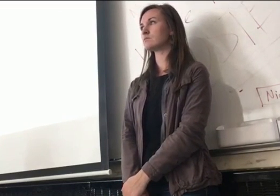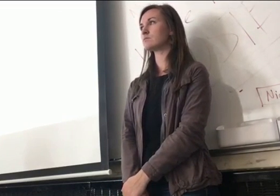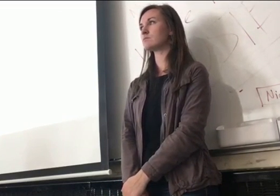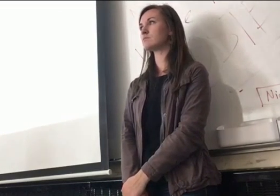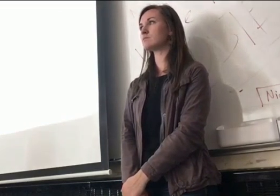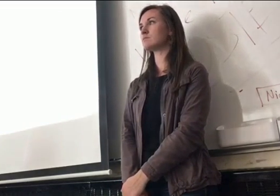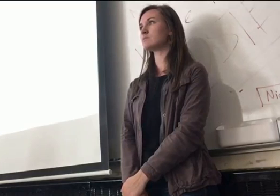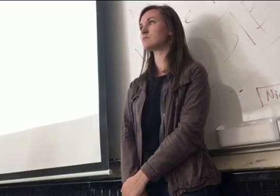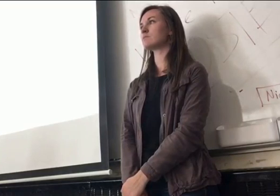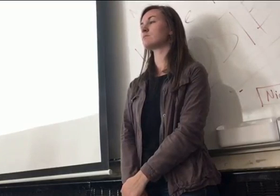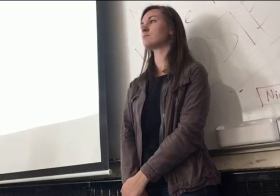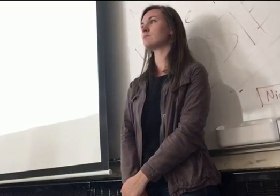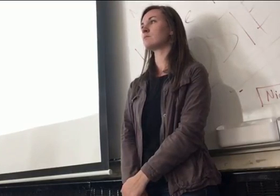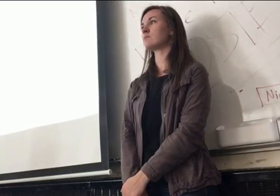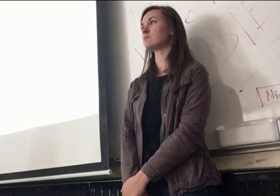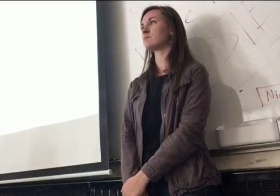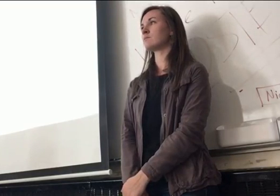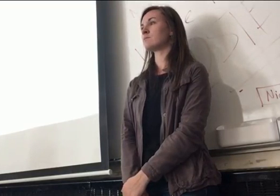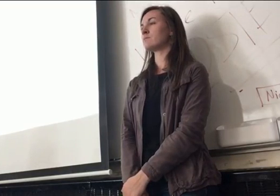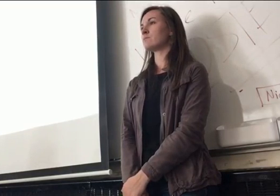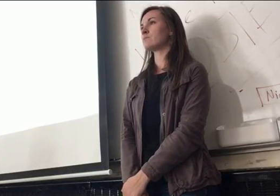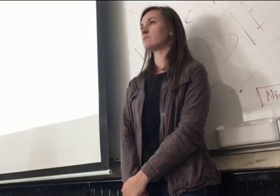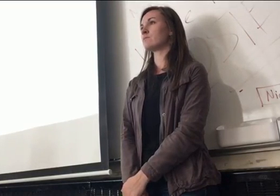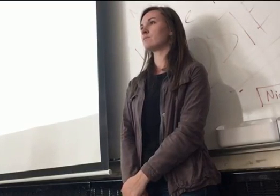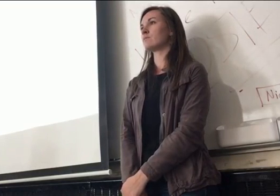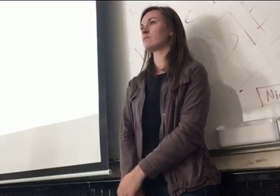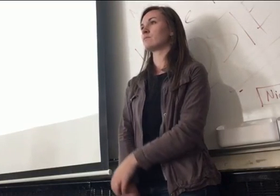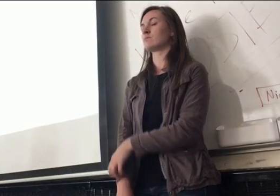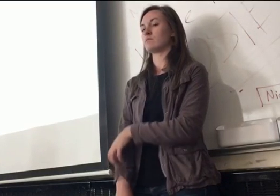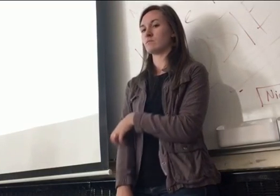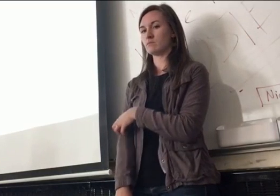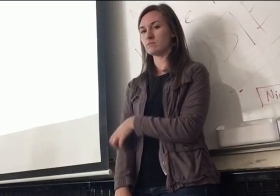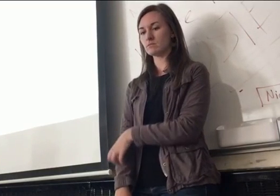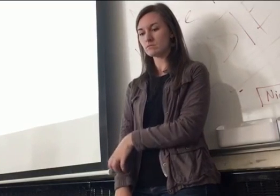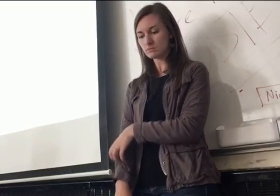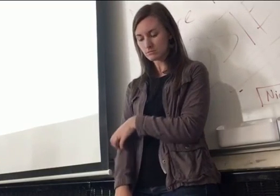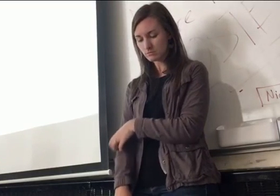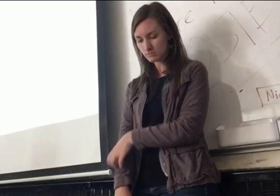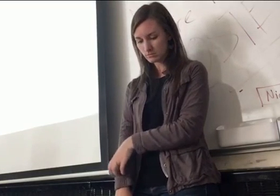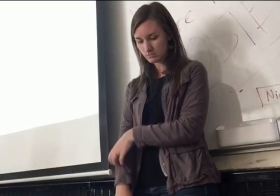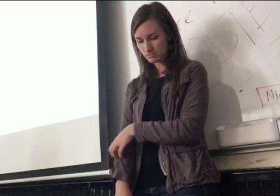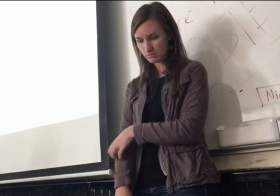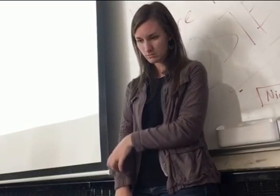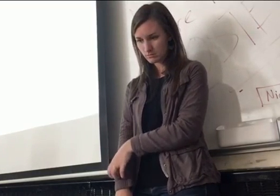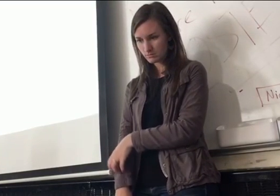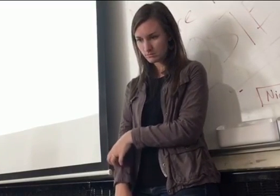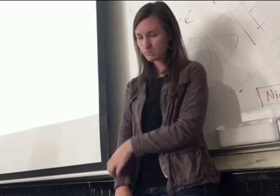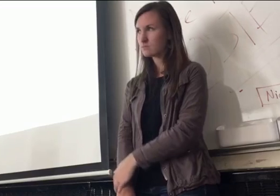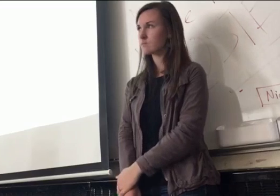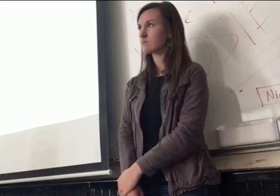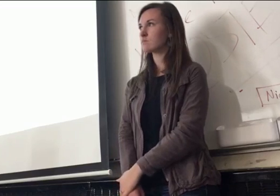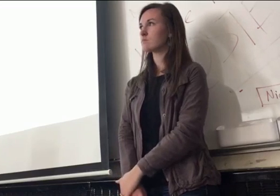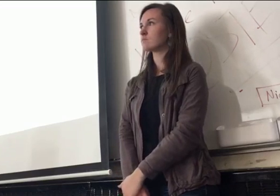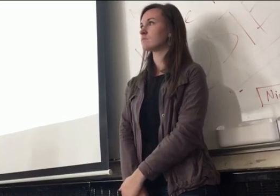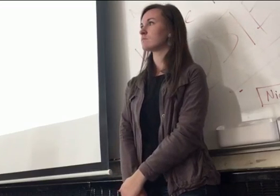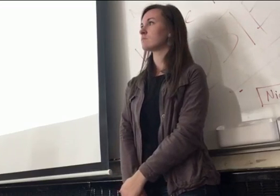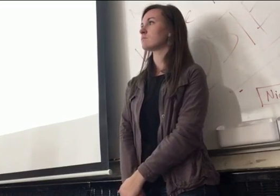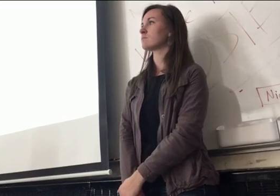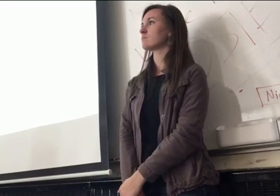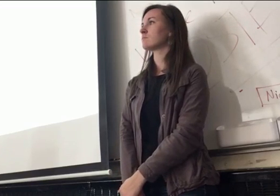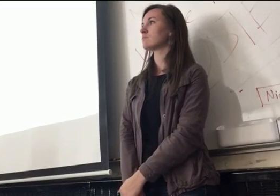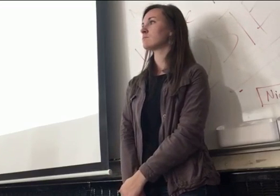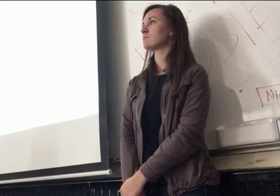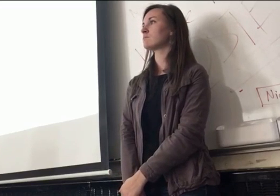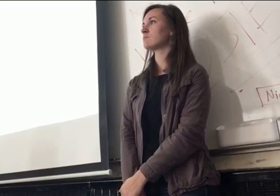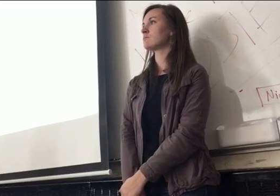taste anything. I now wished for the last friend death to relieve me, but soon to my grief 2 of the white men offered me eatables, and on my